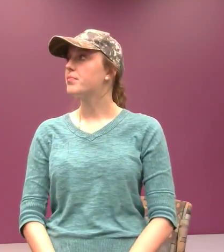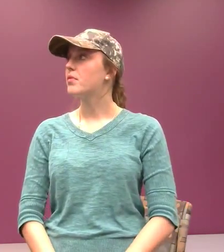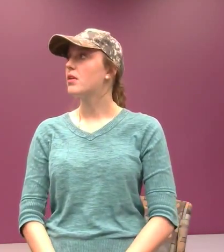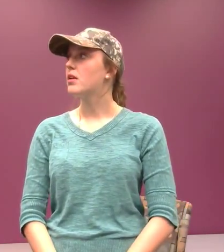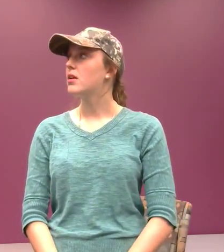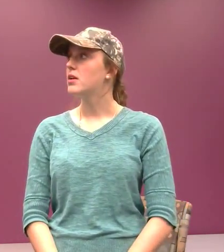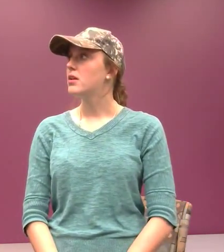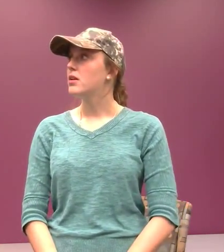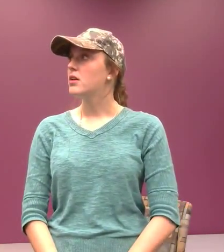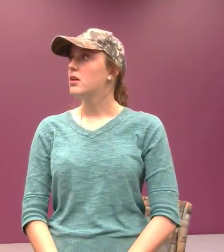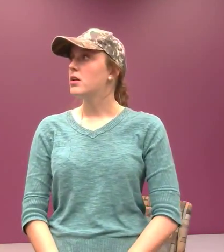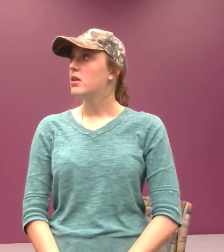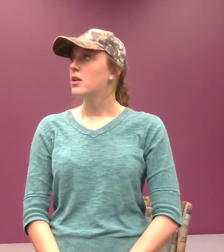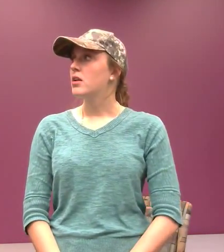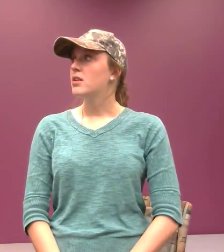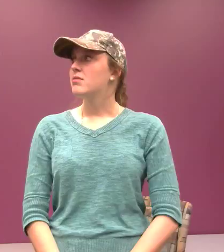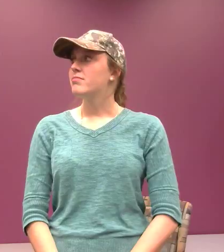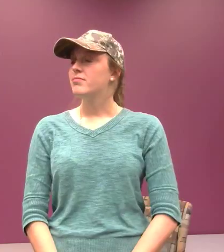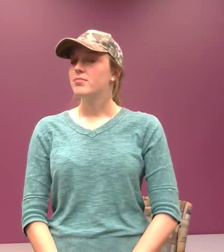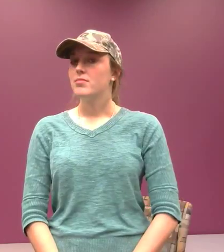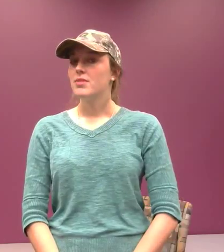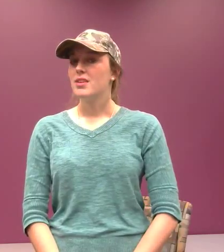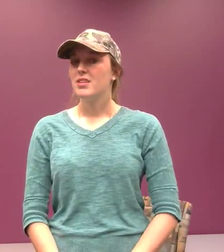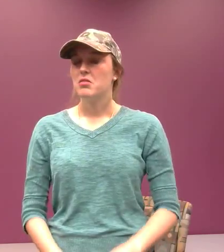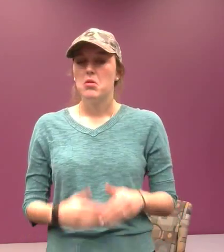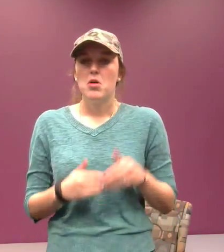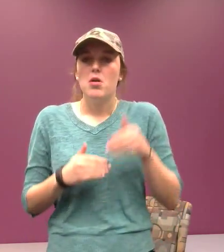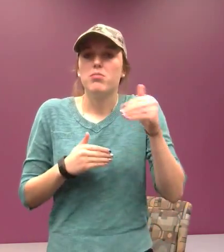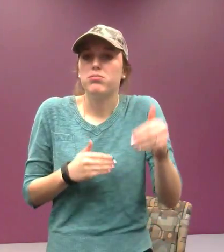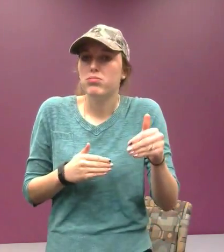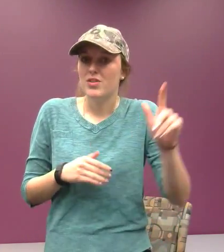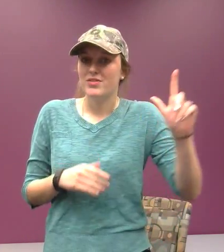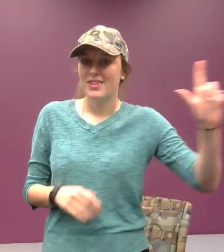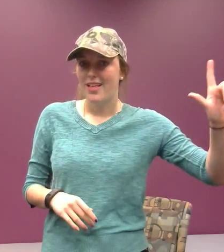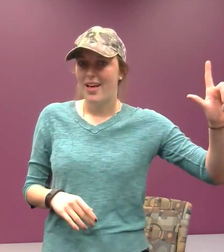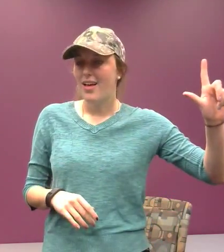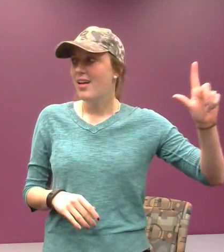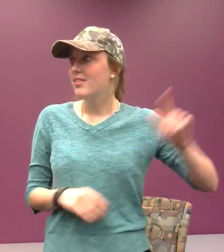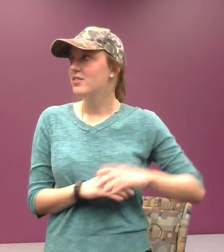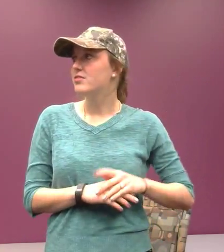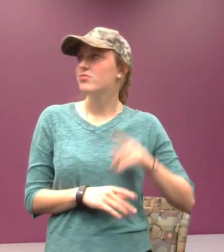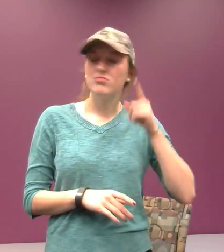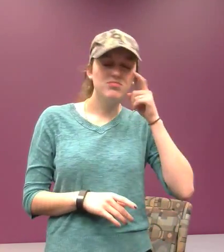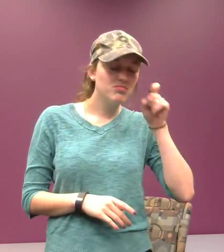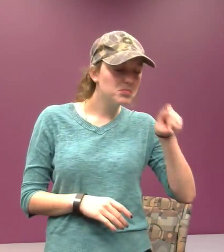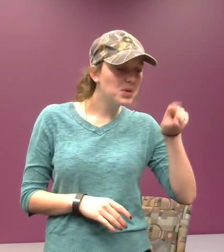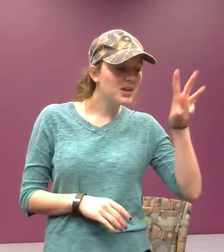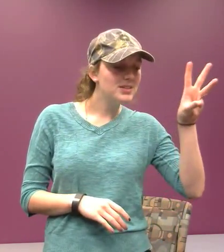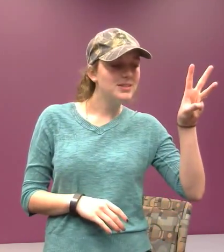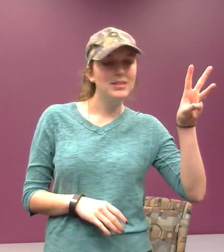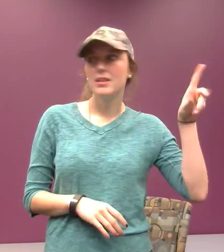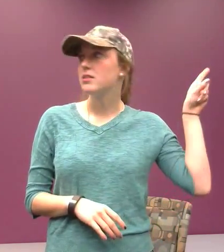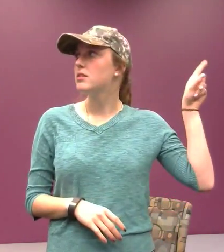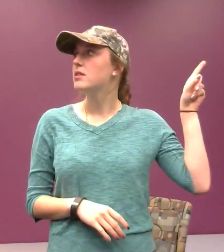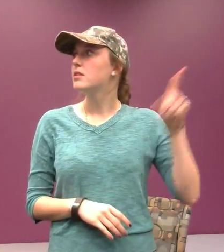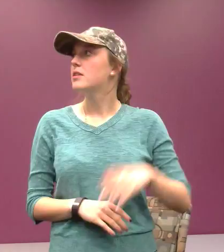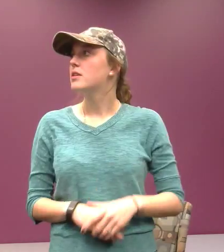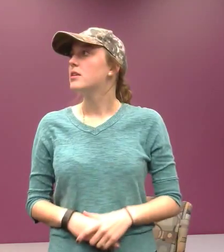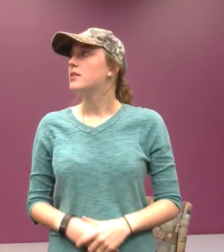I'm not going to look at the next term, and I'm going to go way out to the end and look at 6. And we can get 6 a number of different ways. We can go